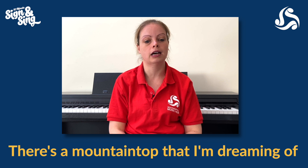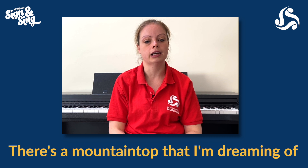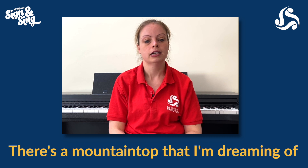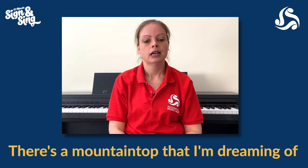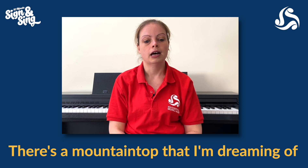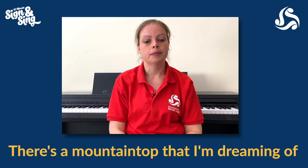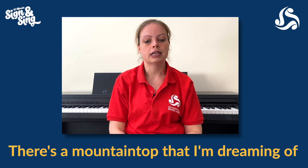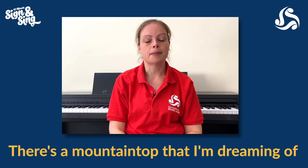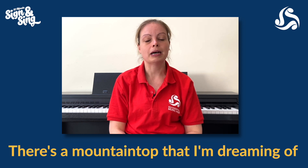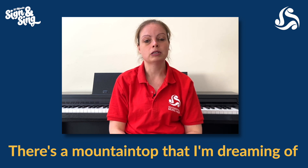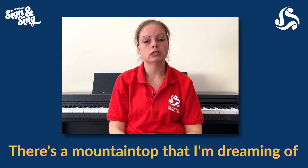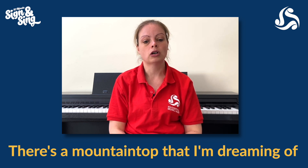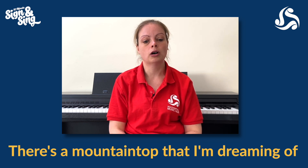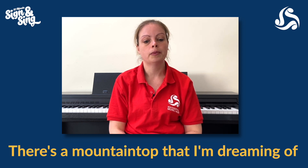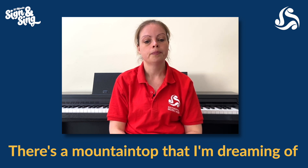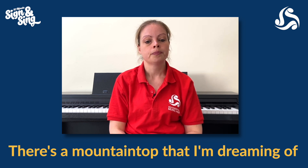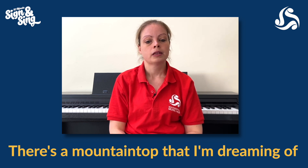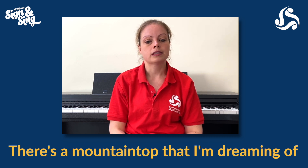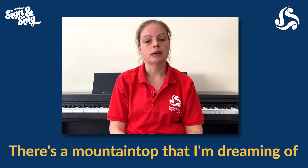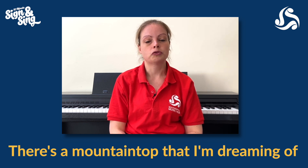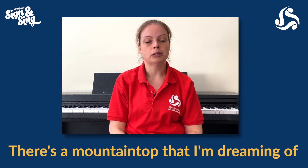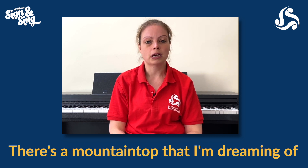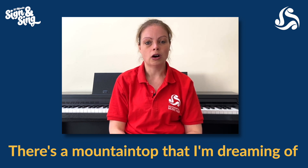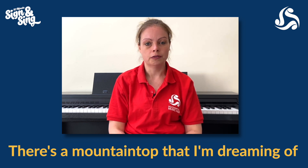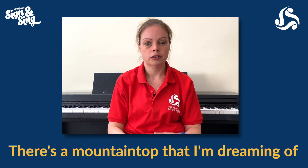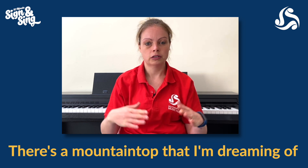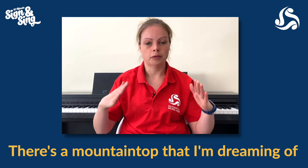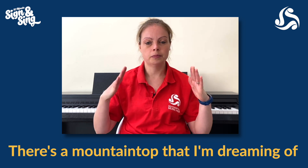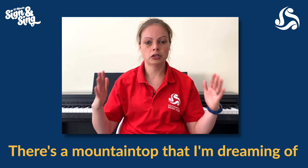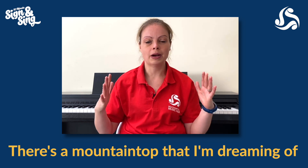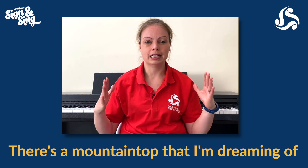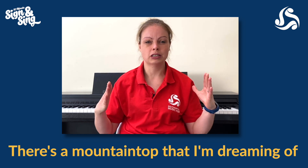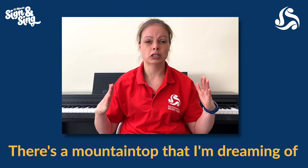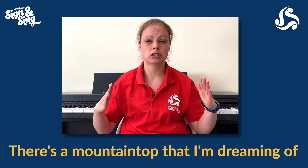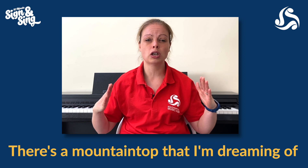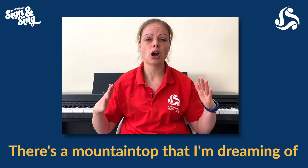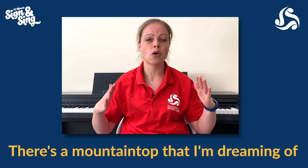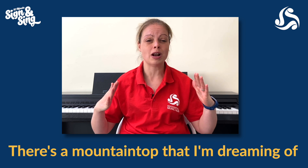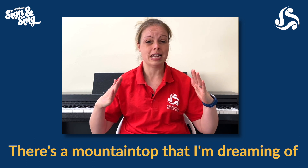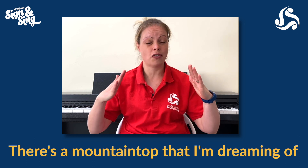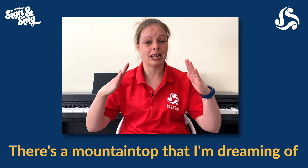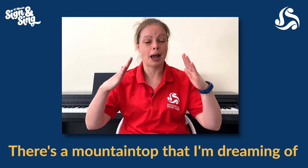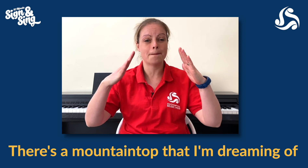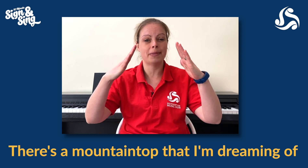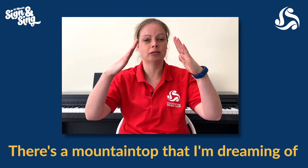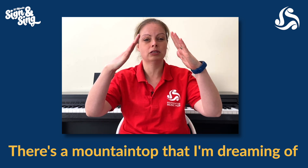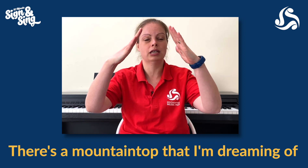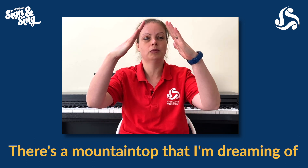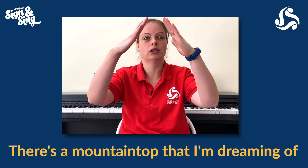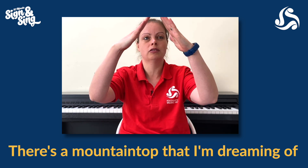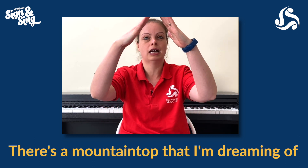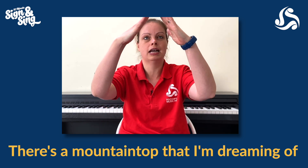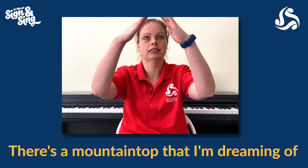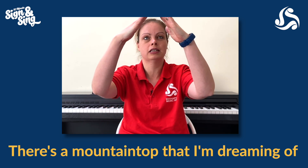in this line. There's a mountain top that I'm dreaming of. So 2 hands, and you're going to slowly create a